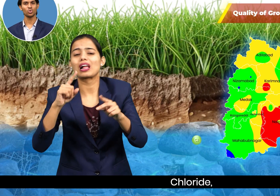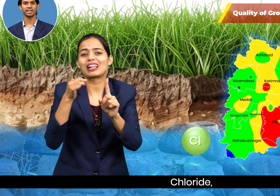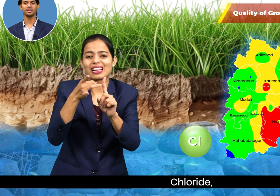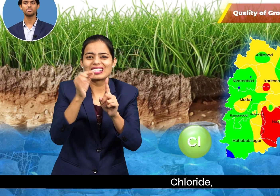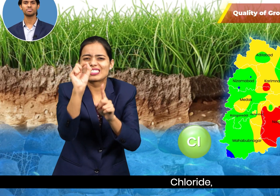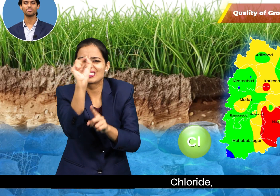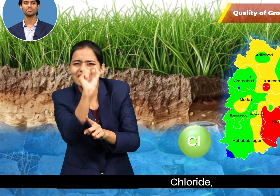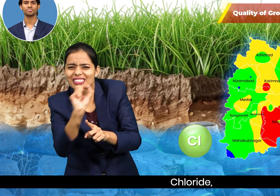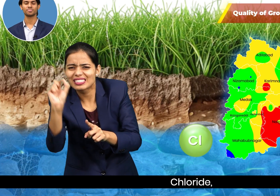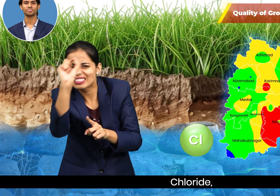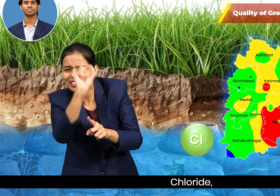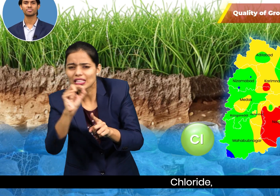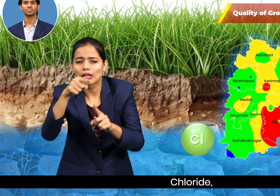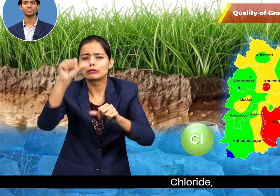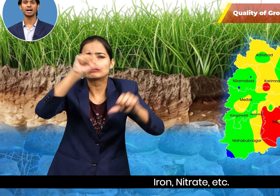chloride,